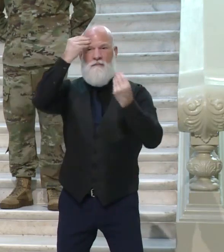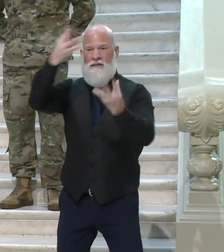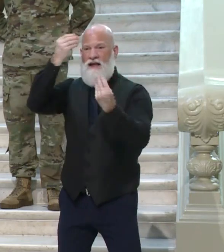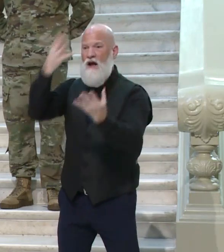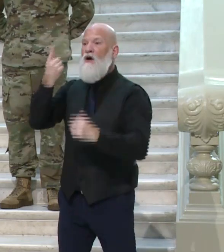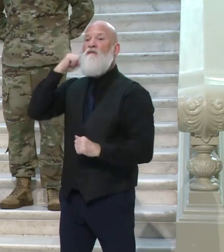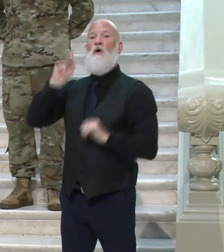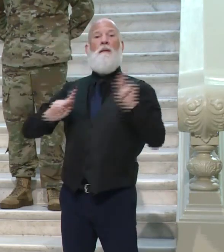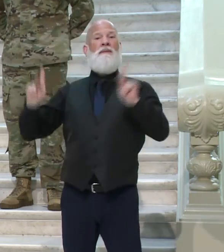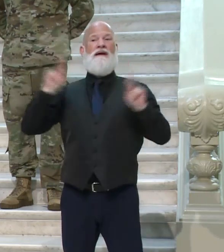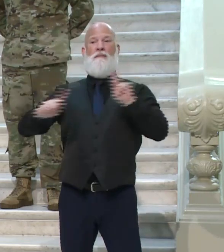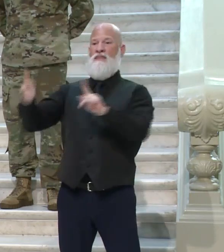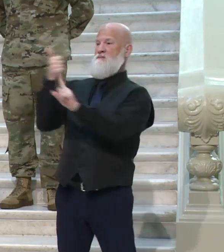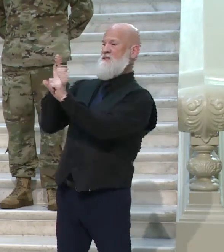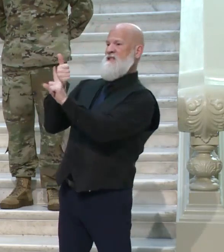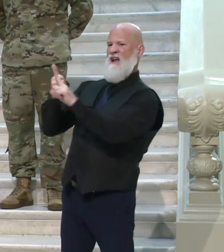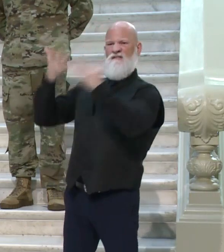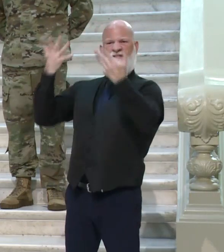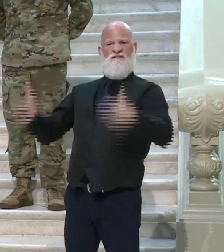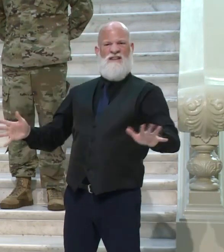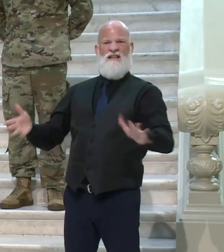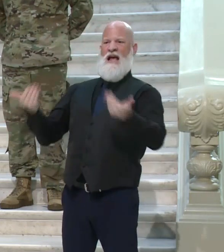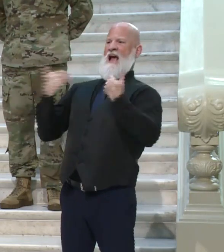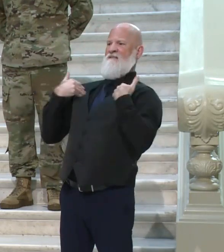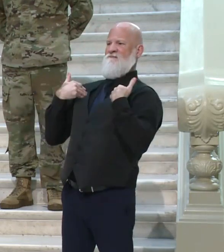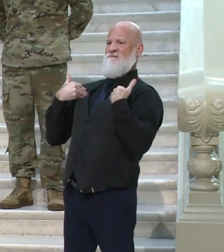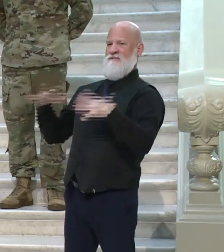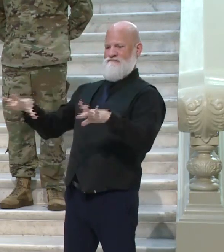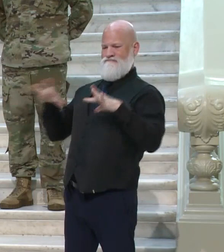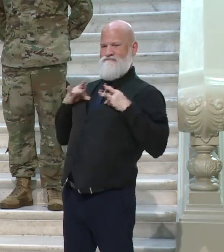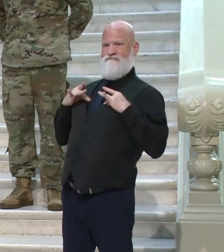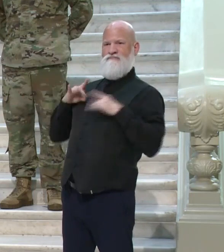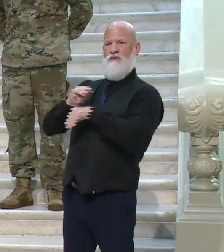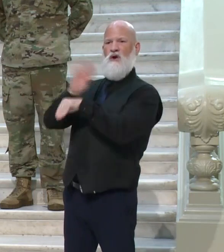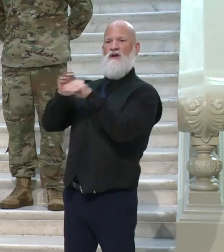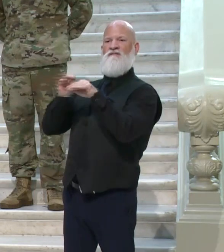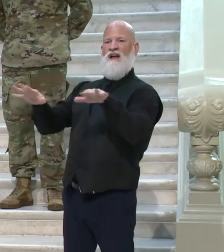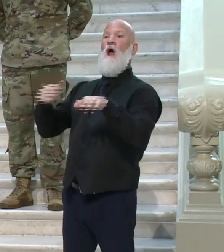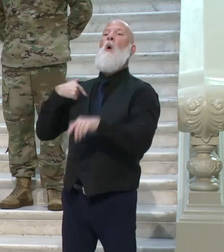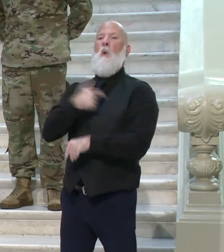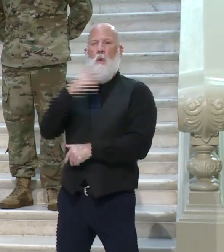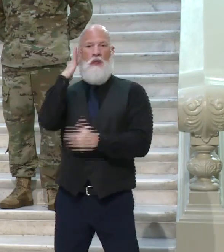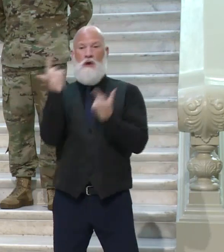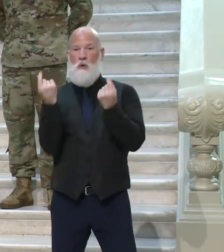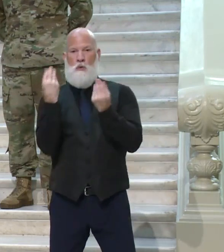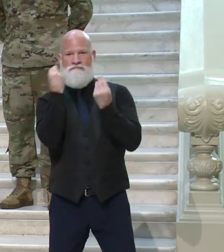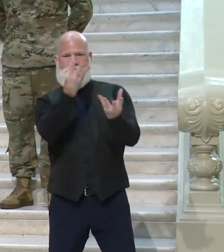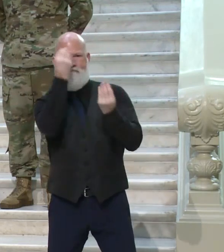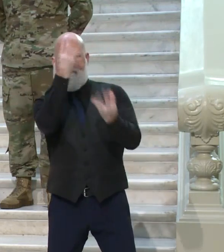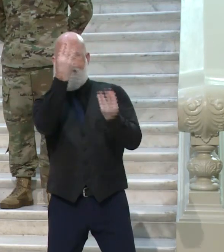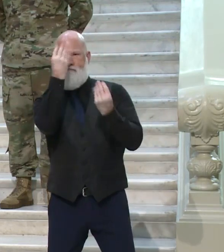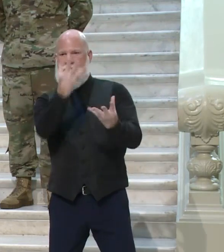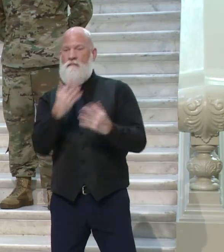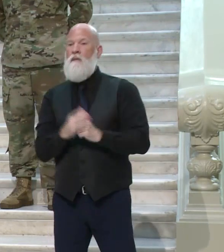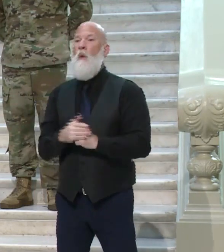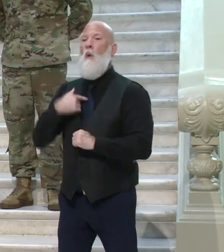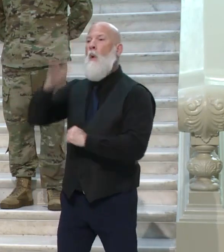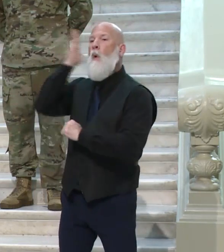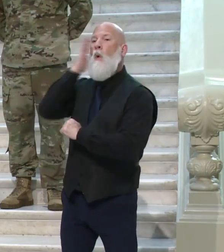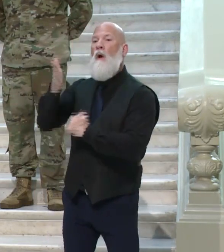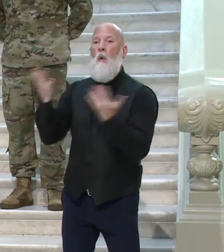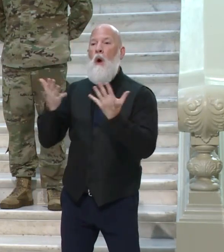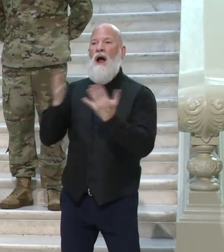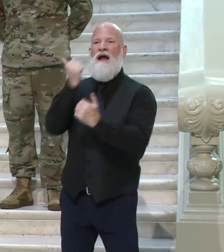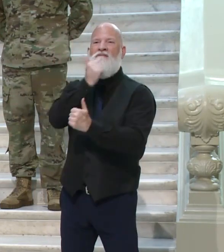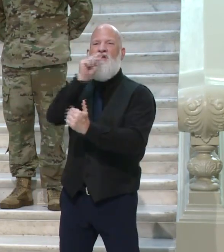information will be updated hourly, but the total number of tests will continue to be updated twice per day. Right now,